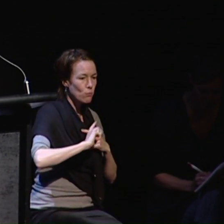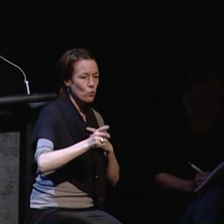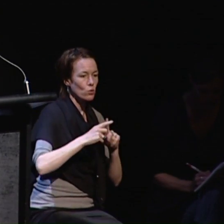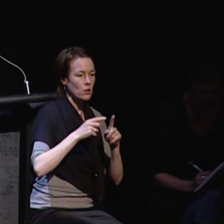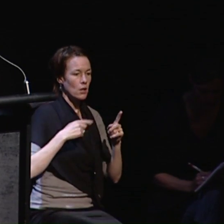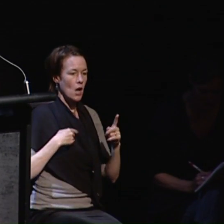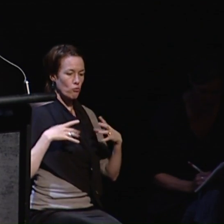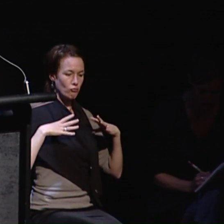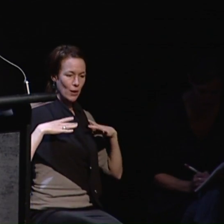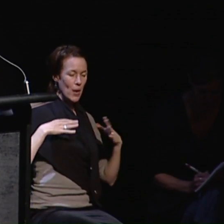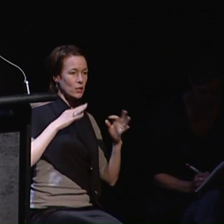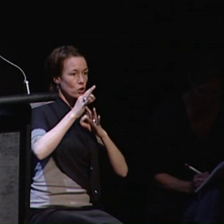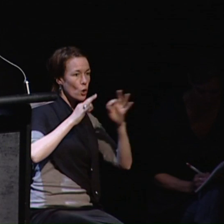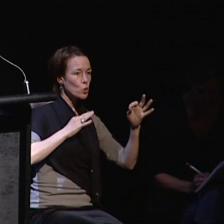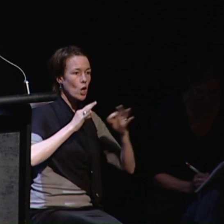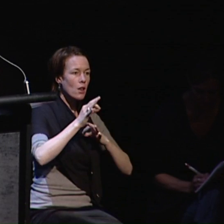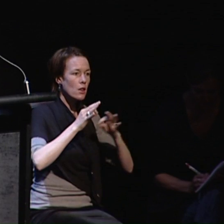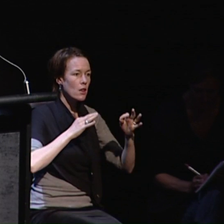and